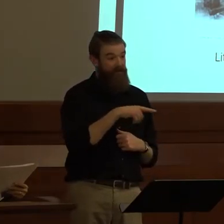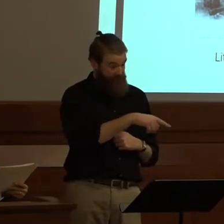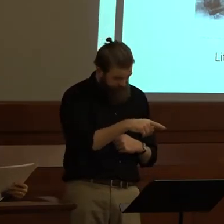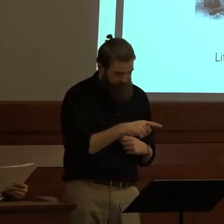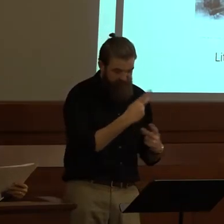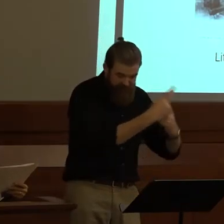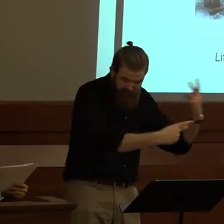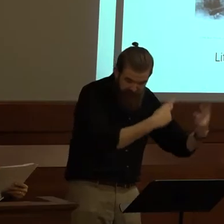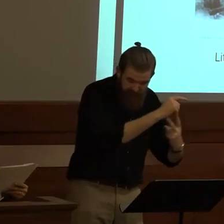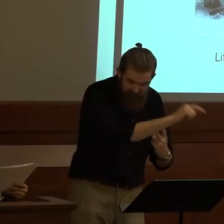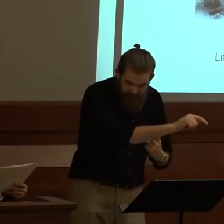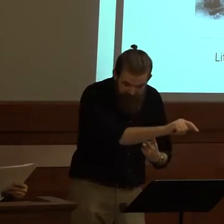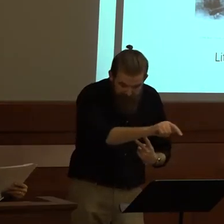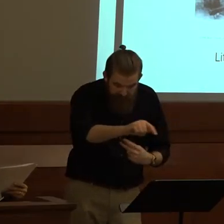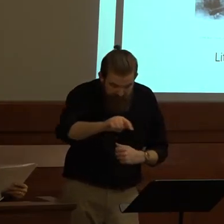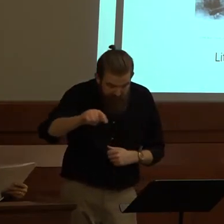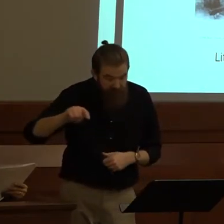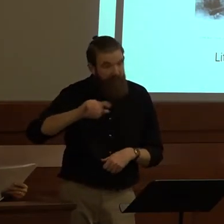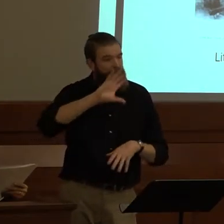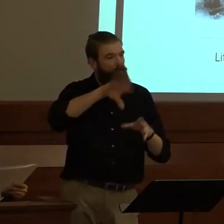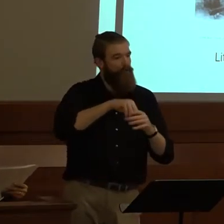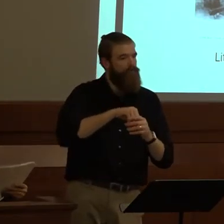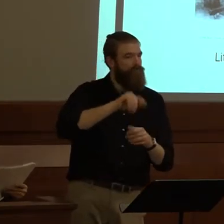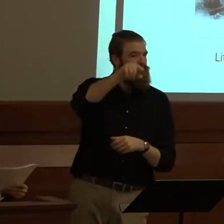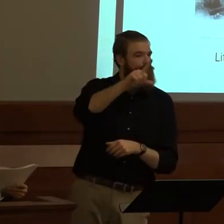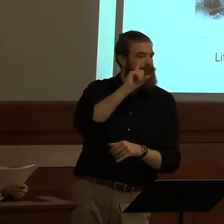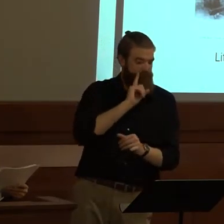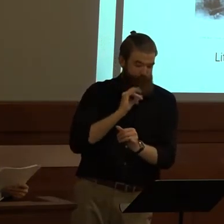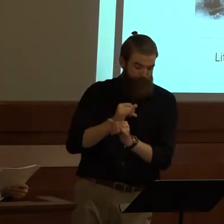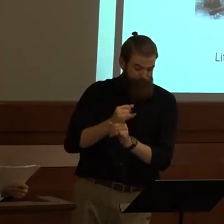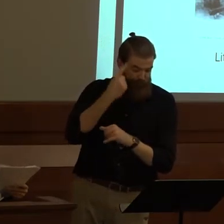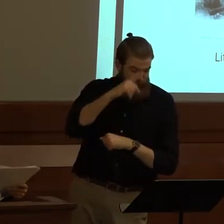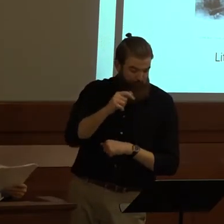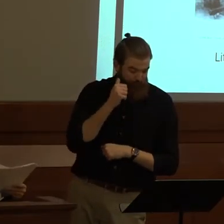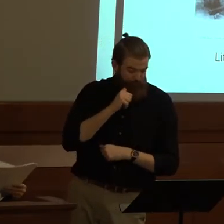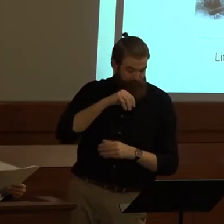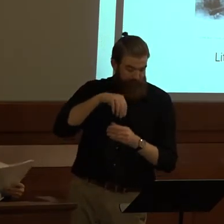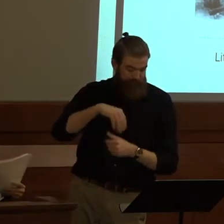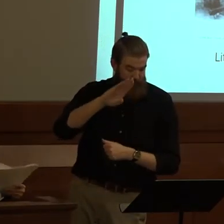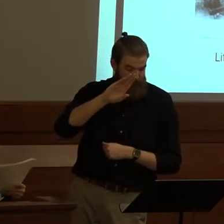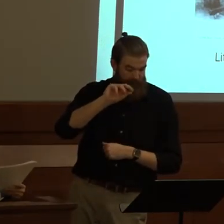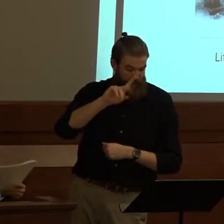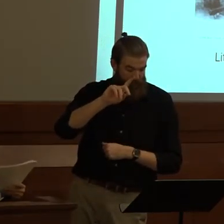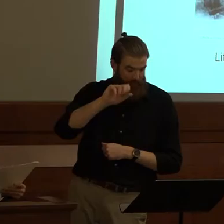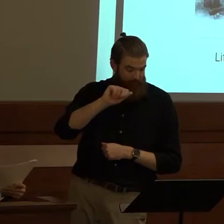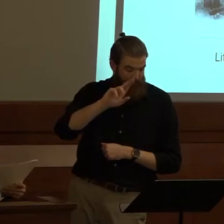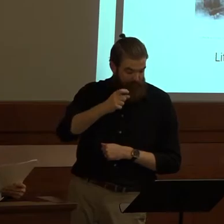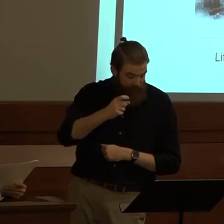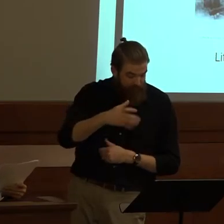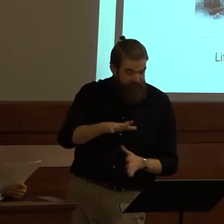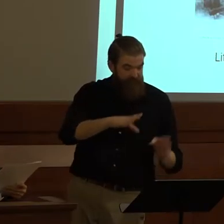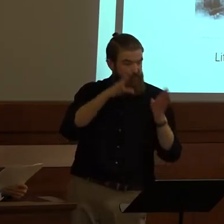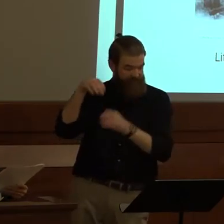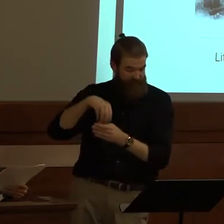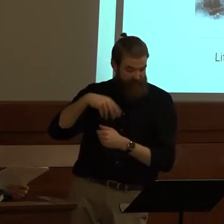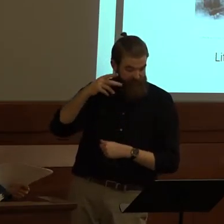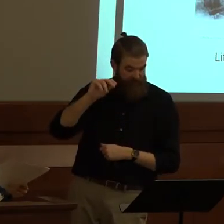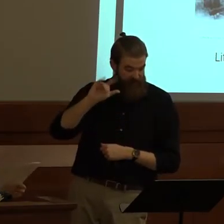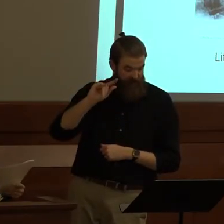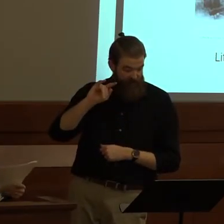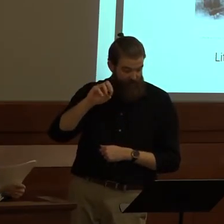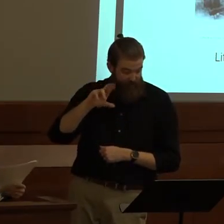Institute for the Deaf in Poitiers. At every school, the children were delighted to greet the priest, who was a deaf